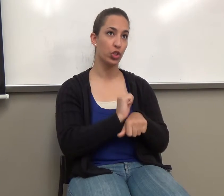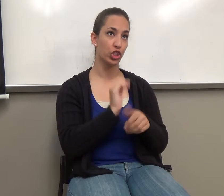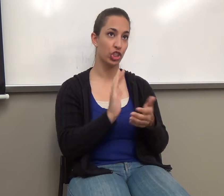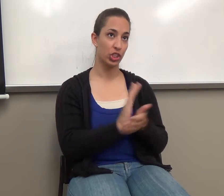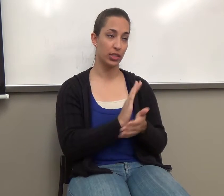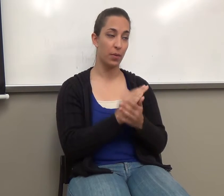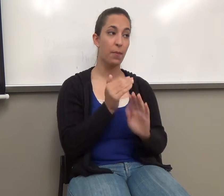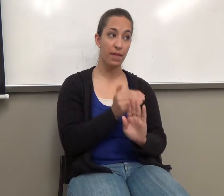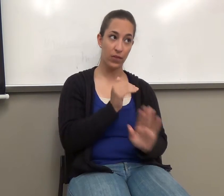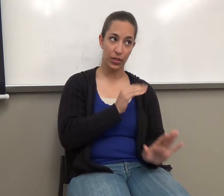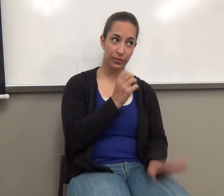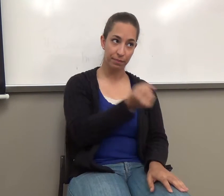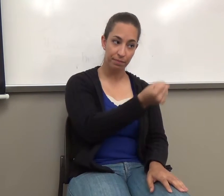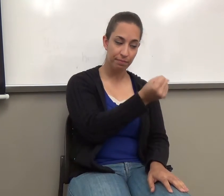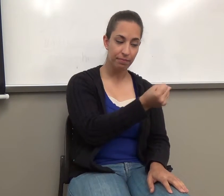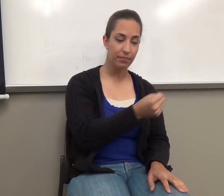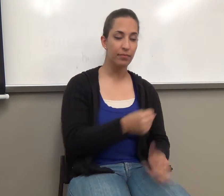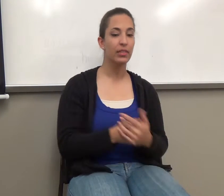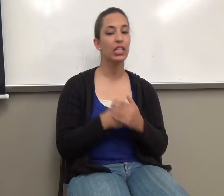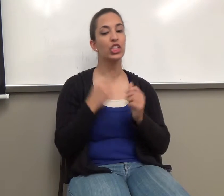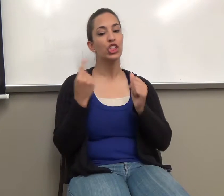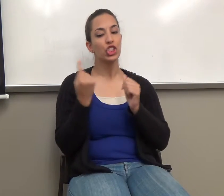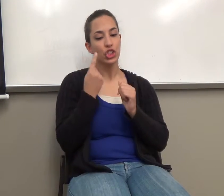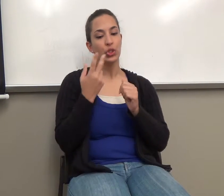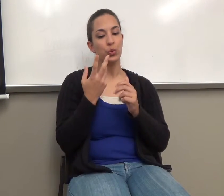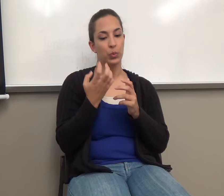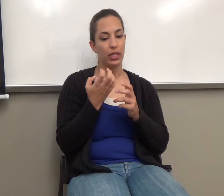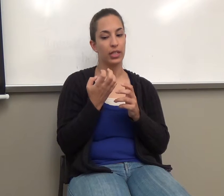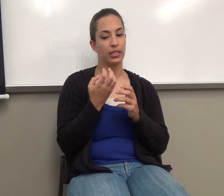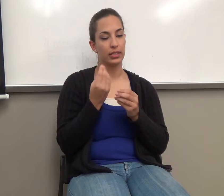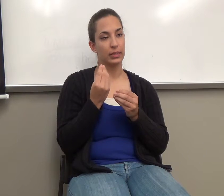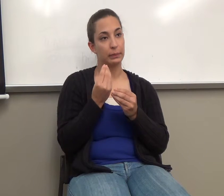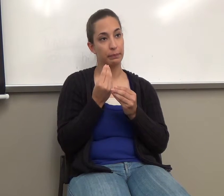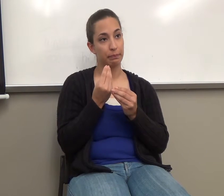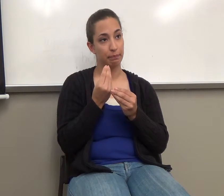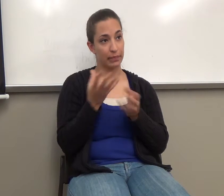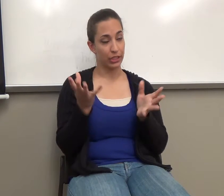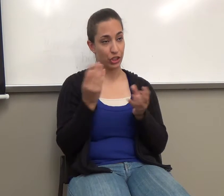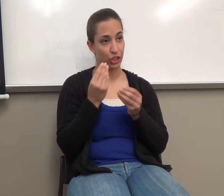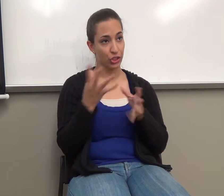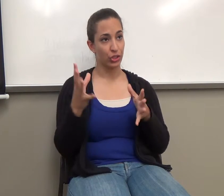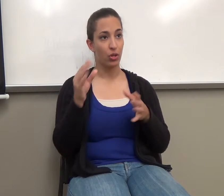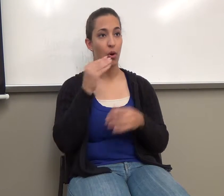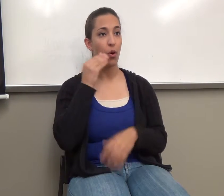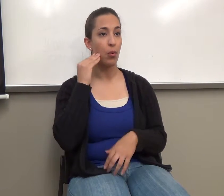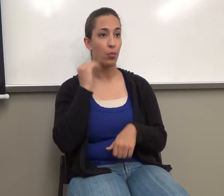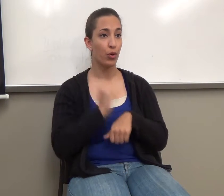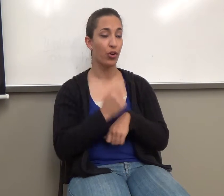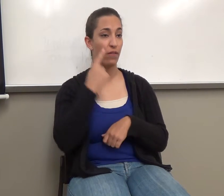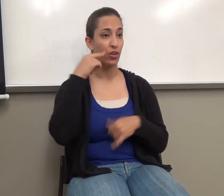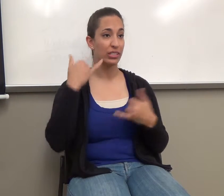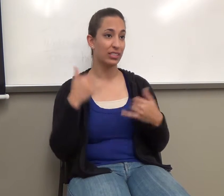I just want to mention the homework for tonight to